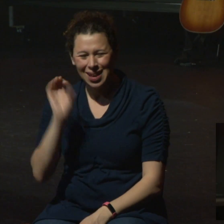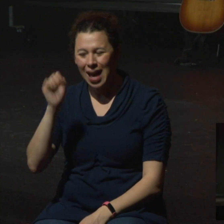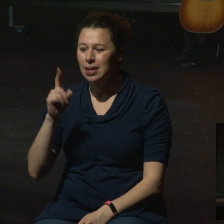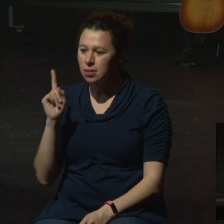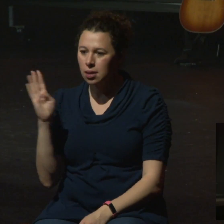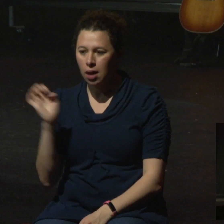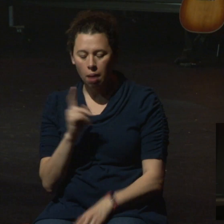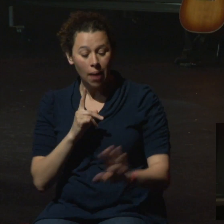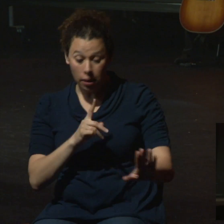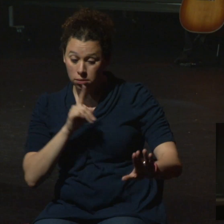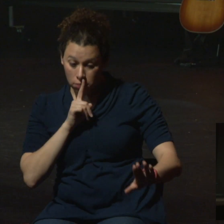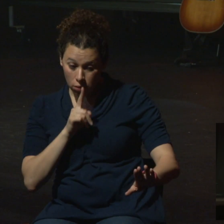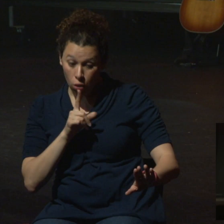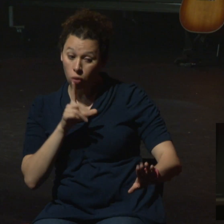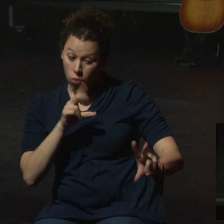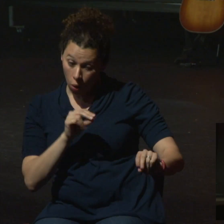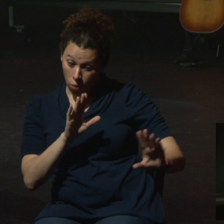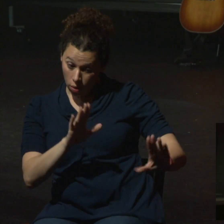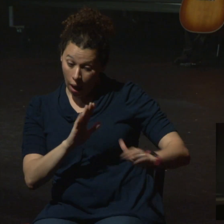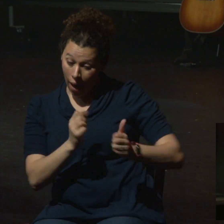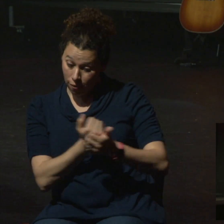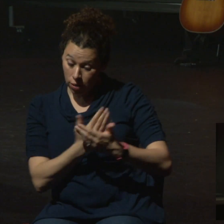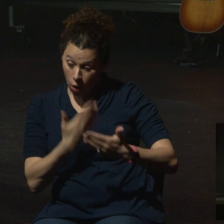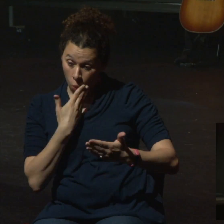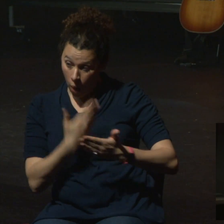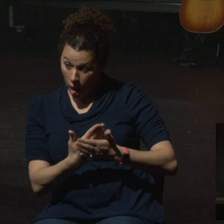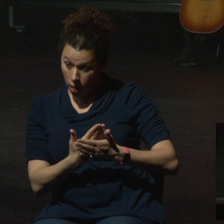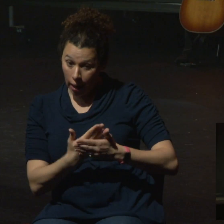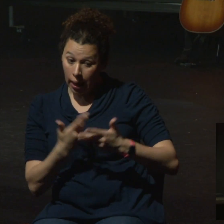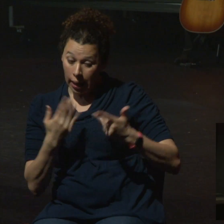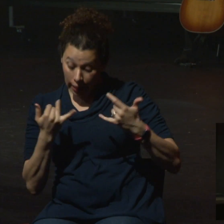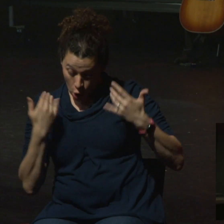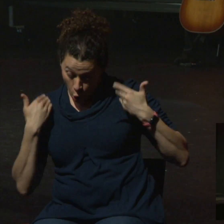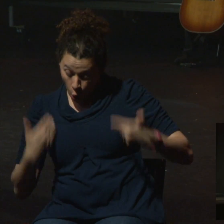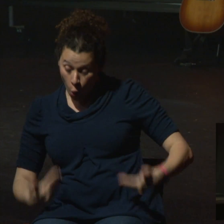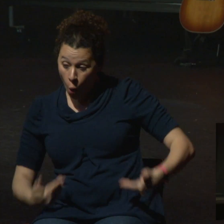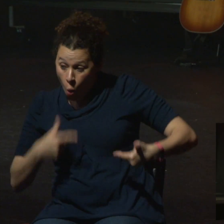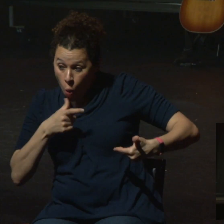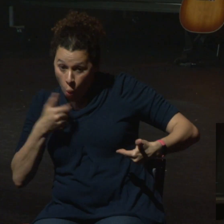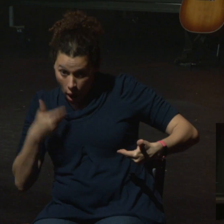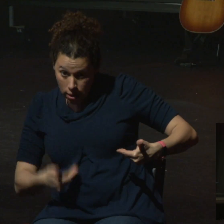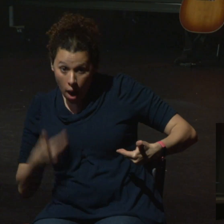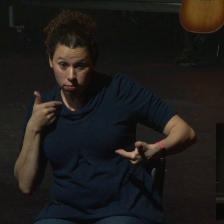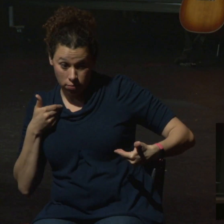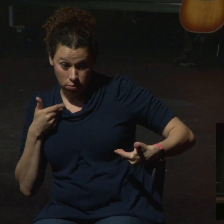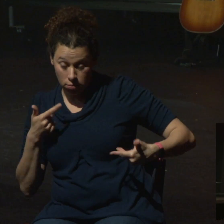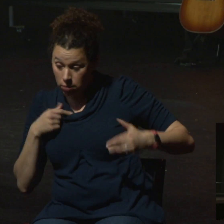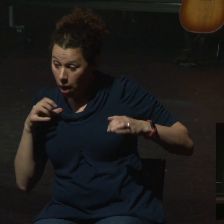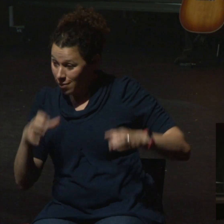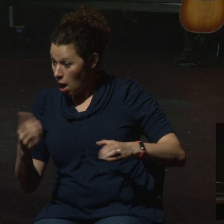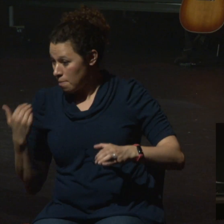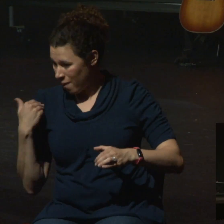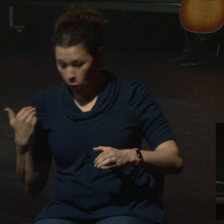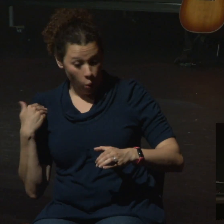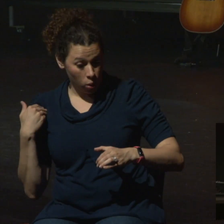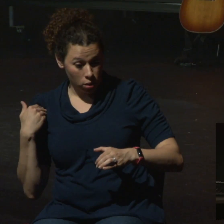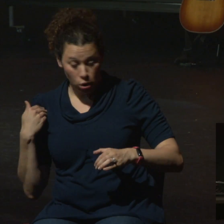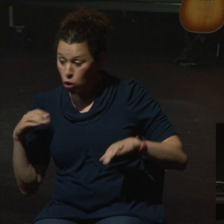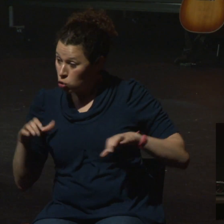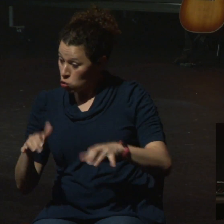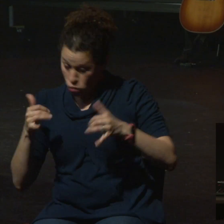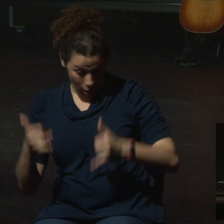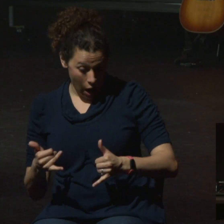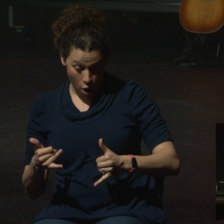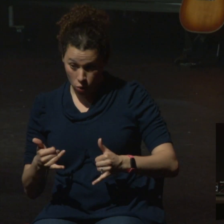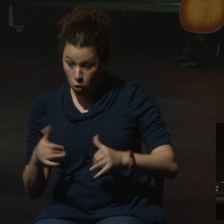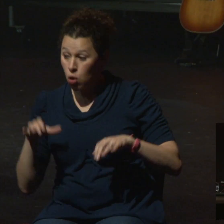Here's who I am. Here's what I've done. Here's what I'm going to do. Here's what I'm going to say. Go back and